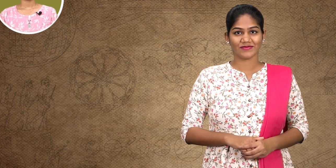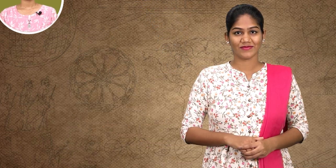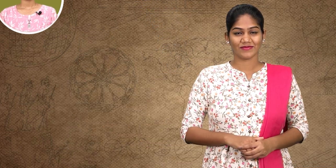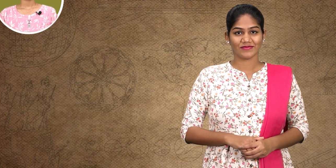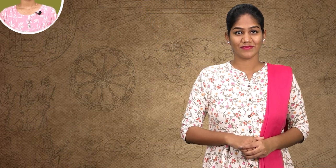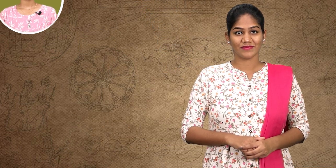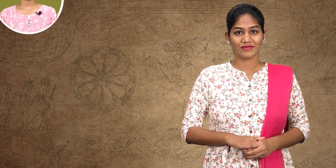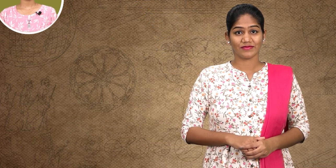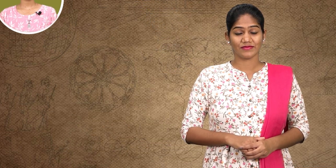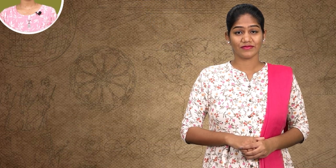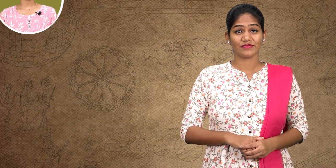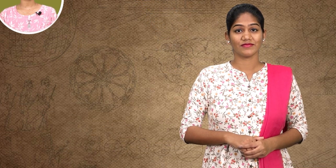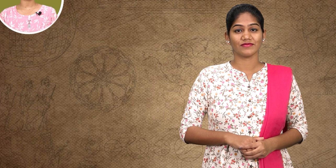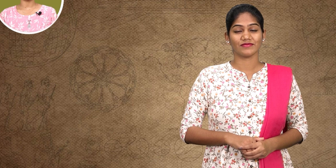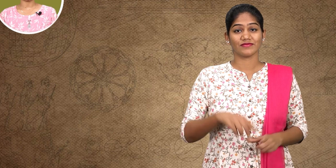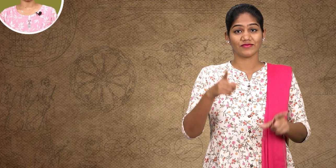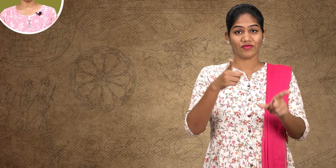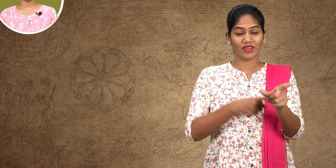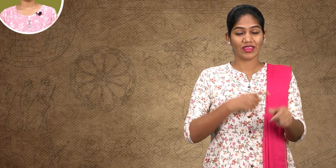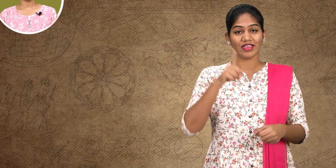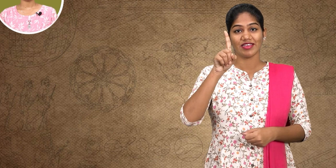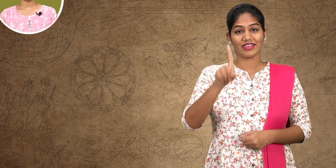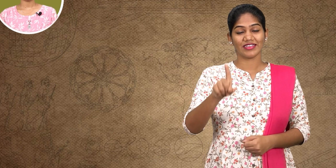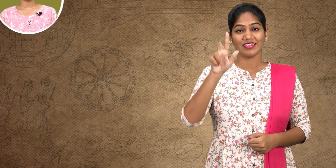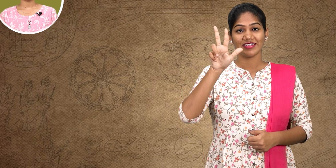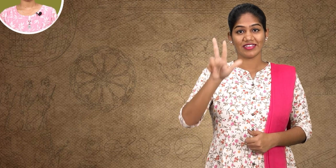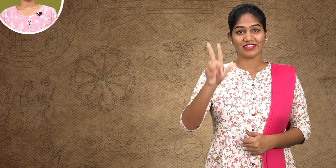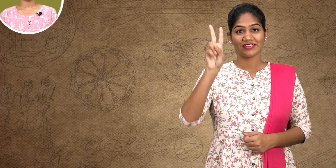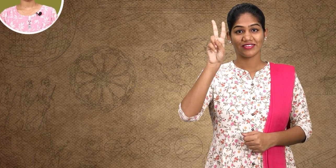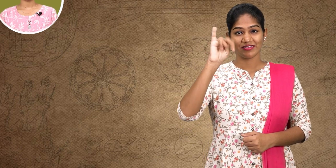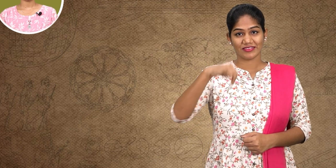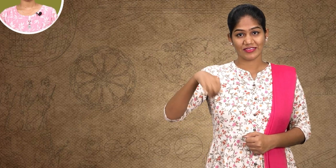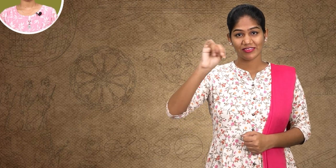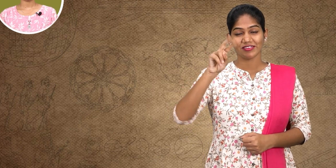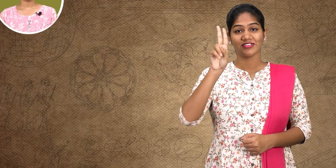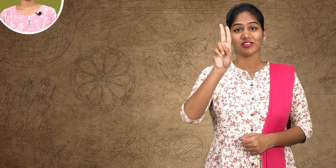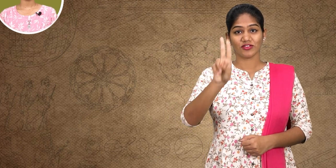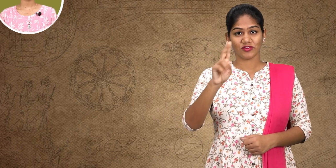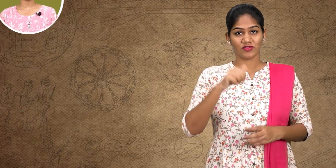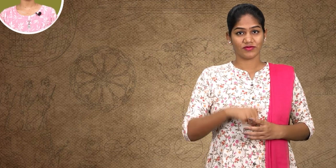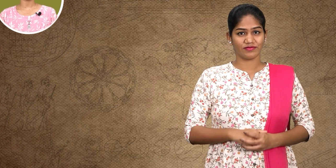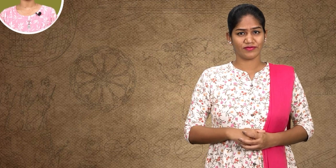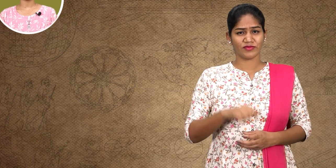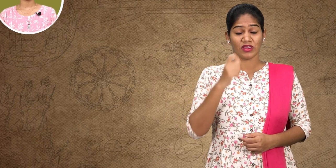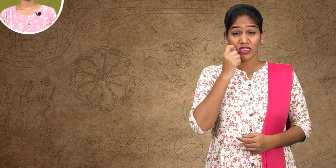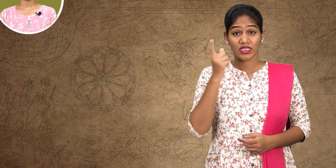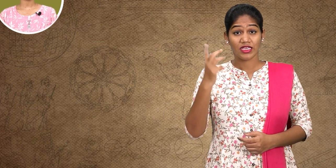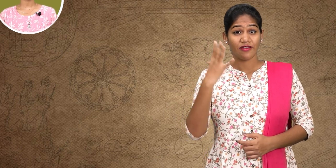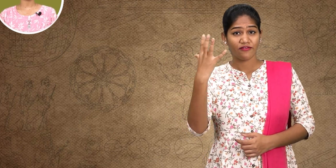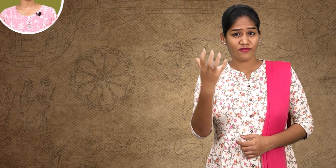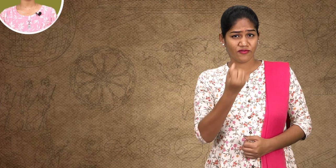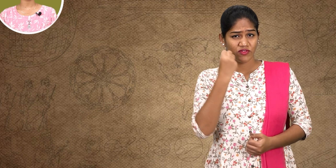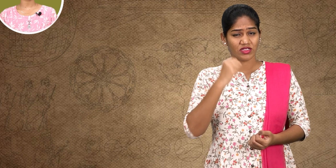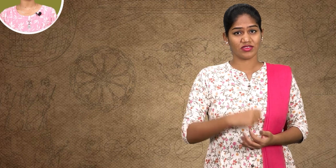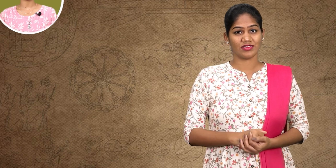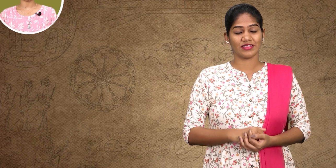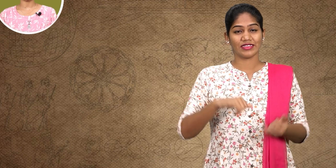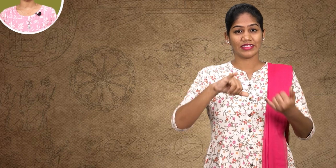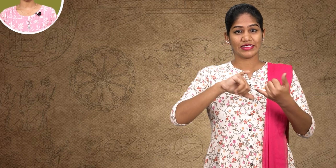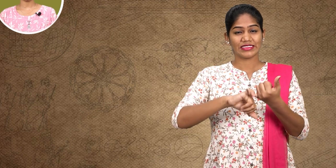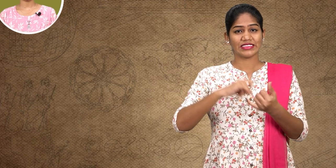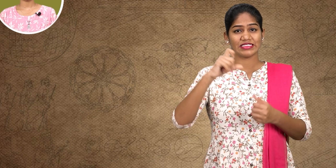In 1862, he founded the Scientific